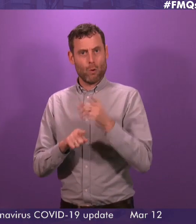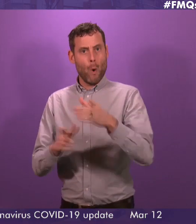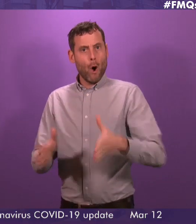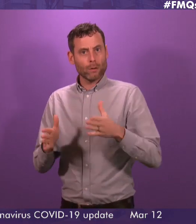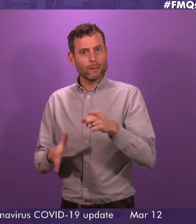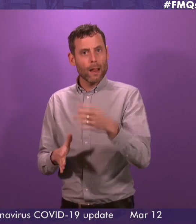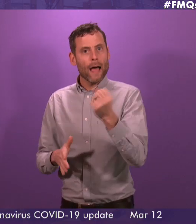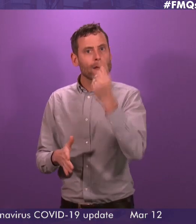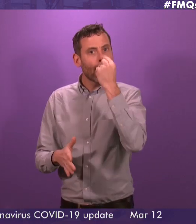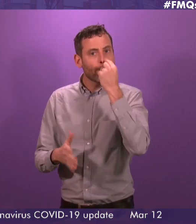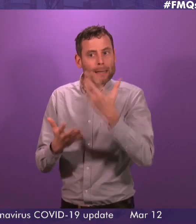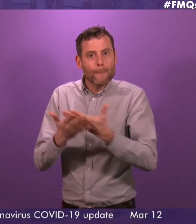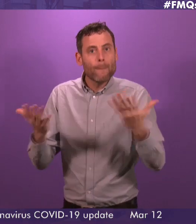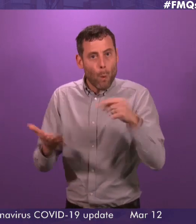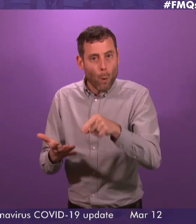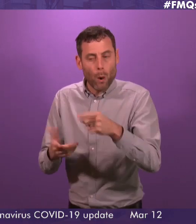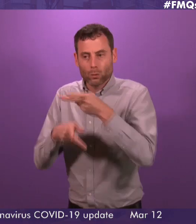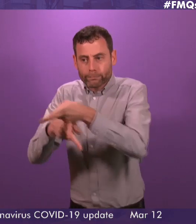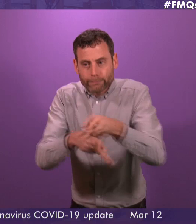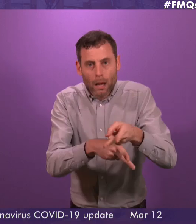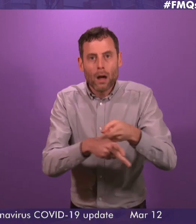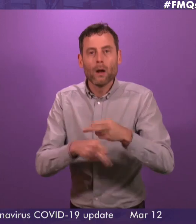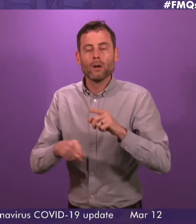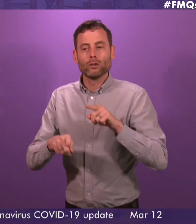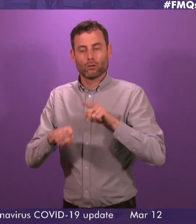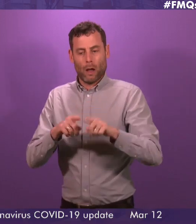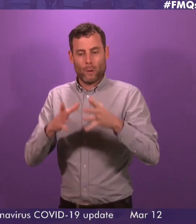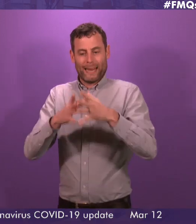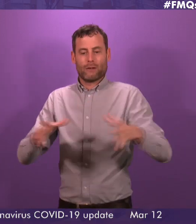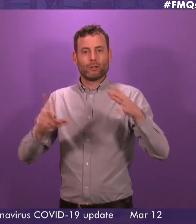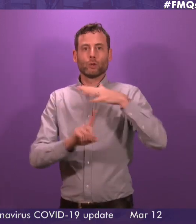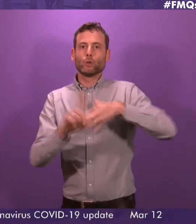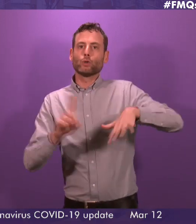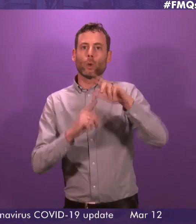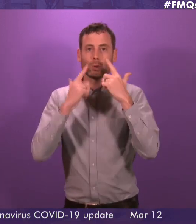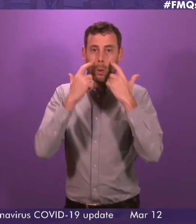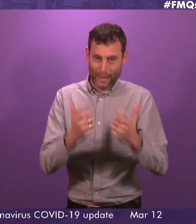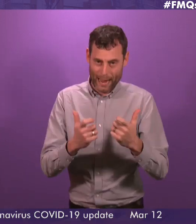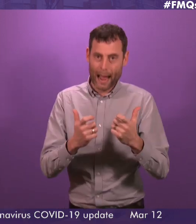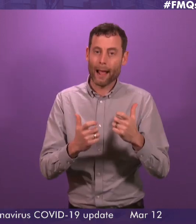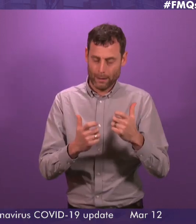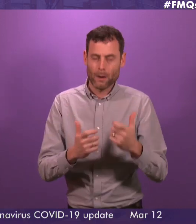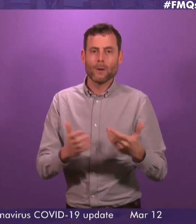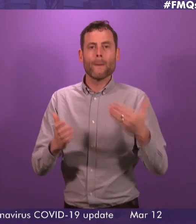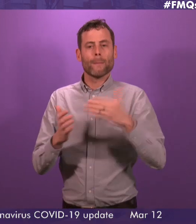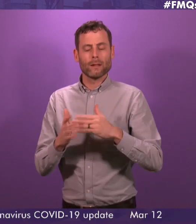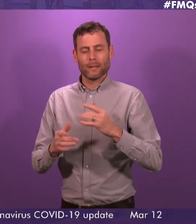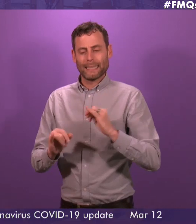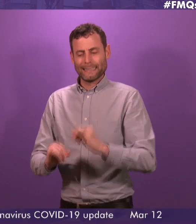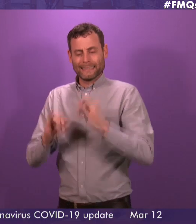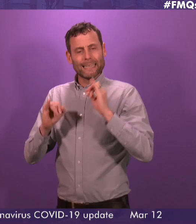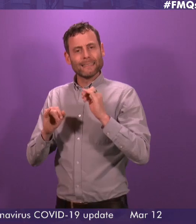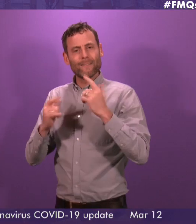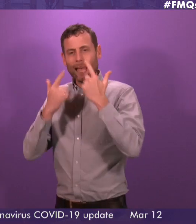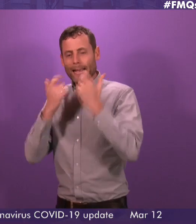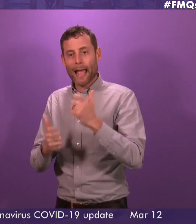setting, increasing capacity in social care, and doubling the number of intensive care beds that we have. Monica